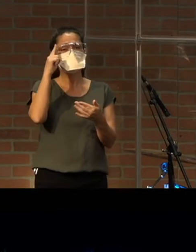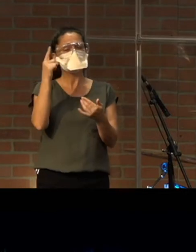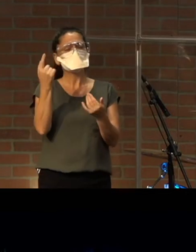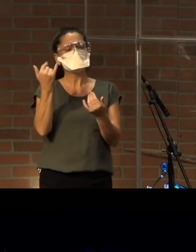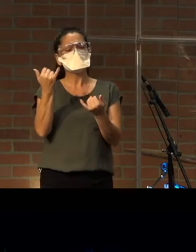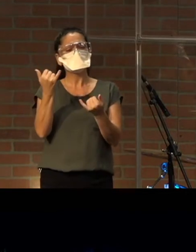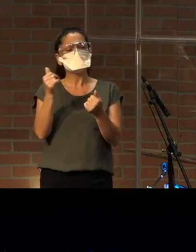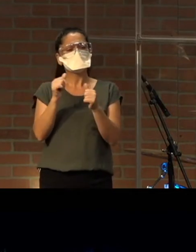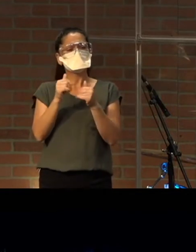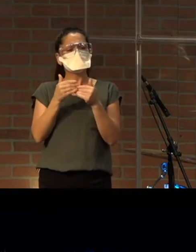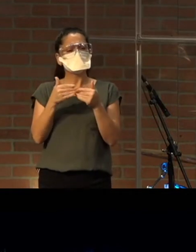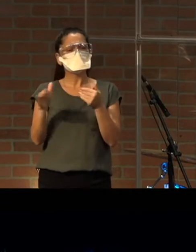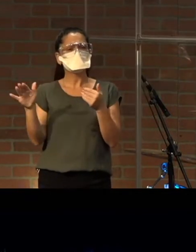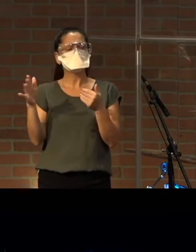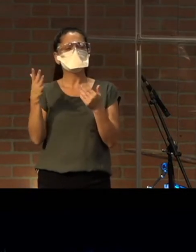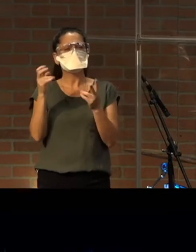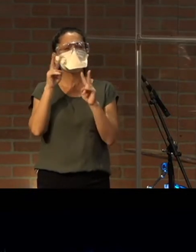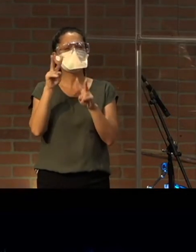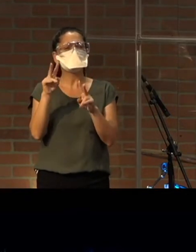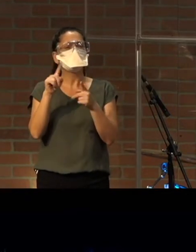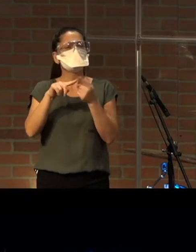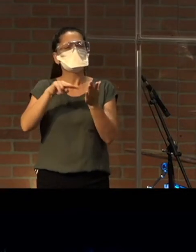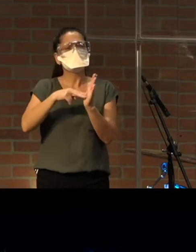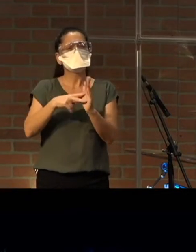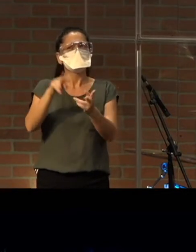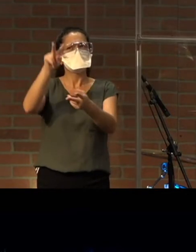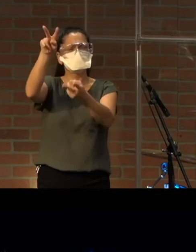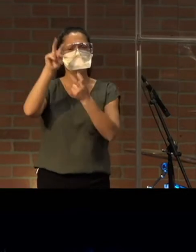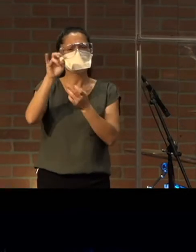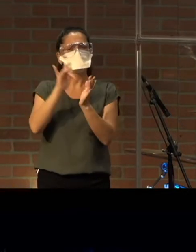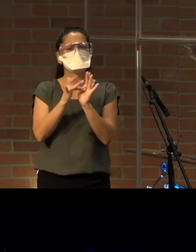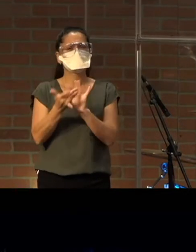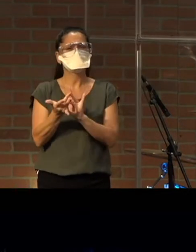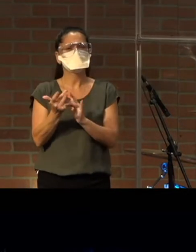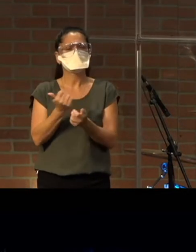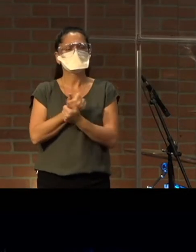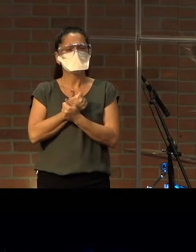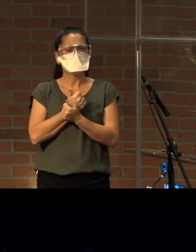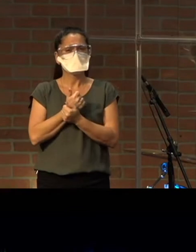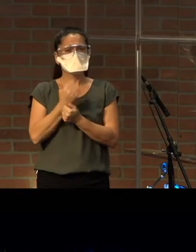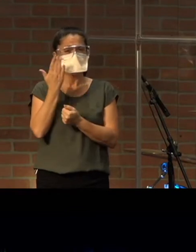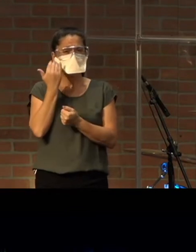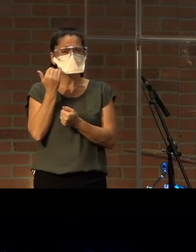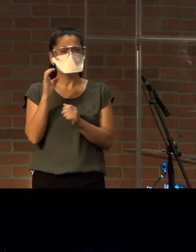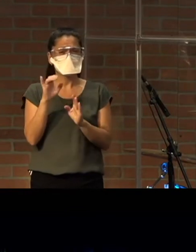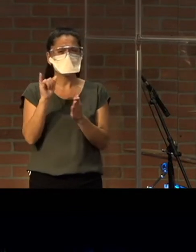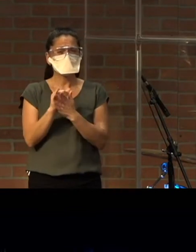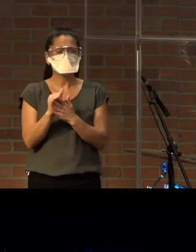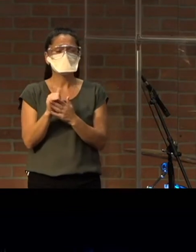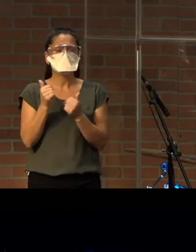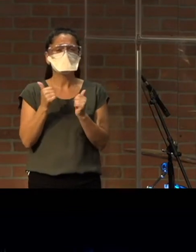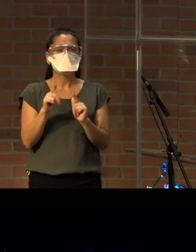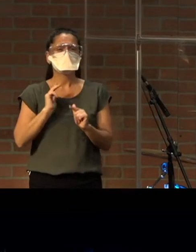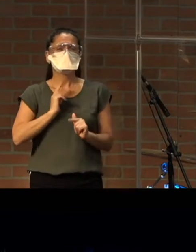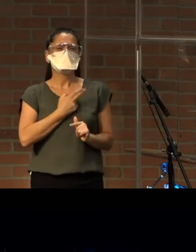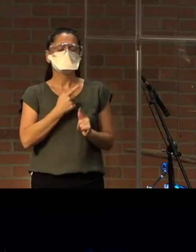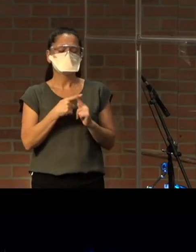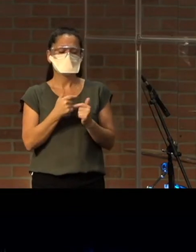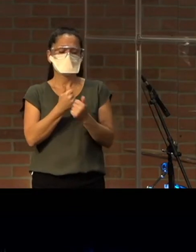what it means to receive Jesus's love, because doing so allows us to love others in even greater